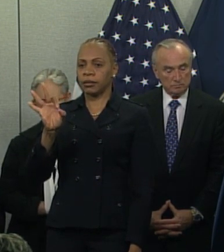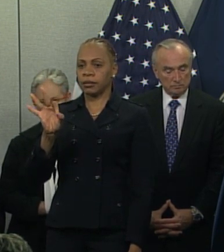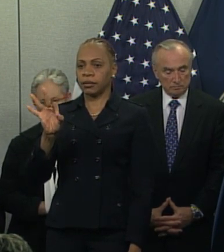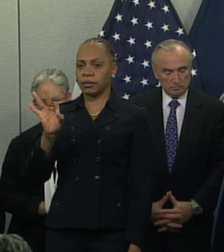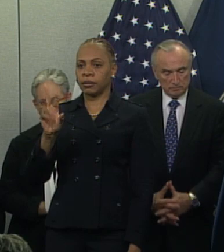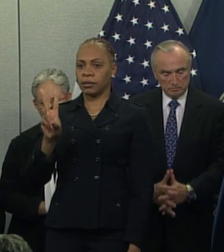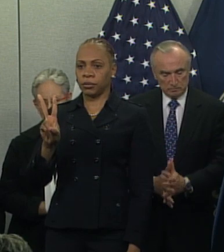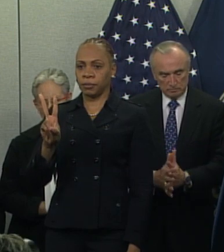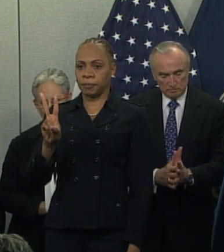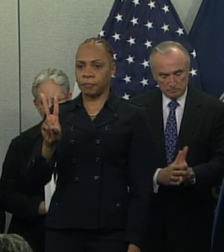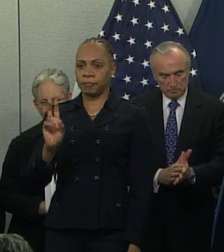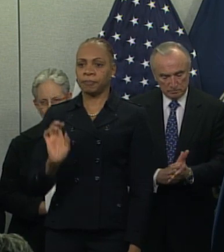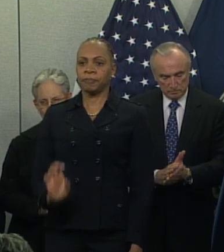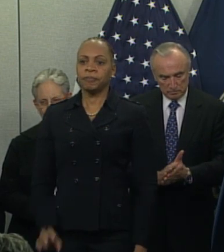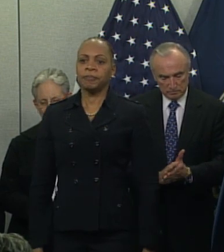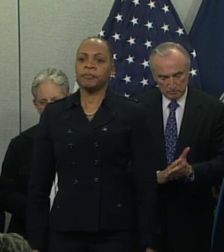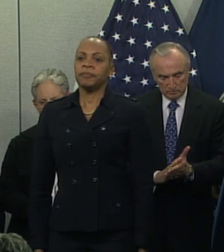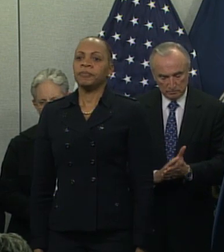311-692.